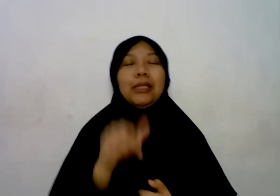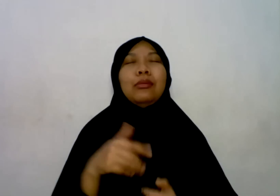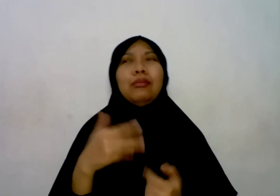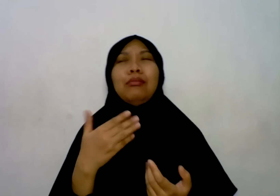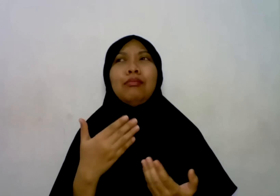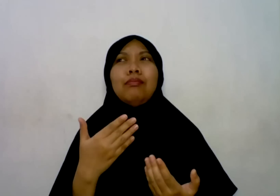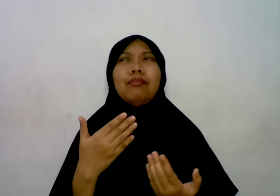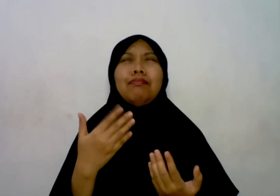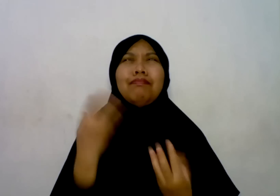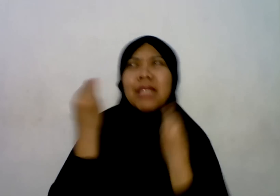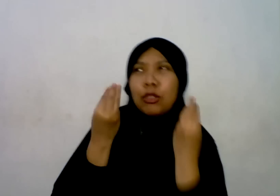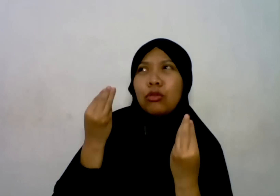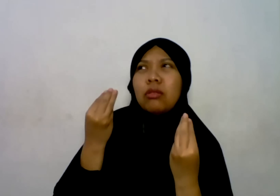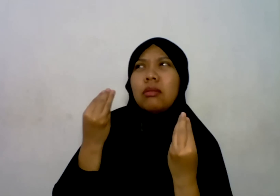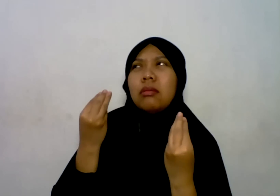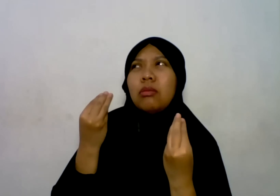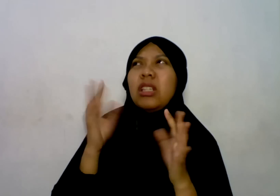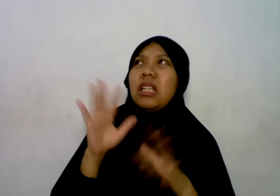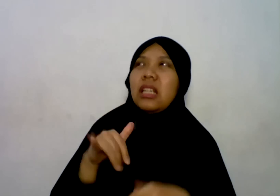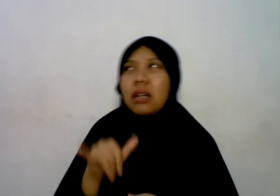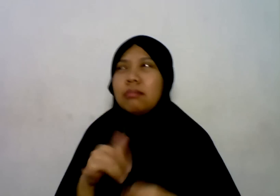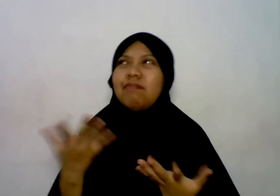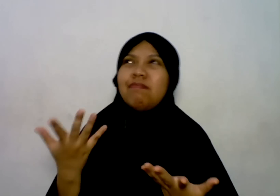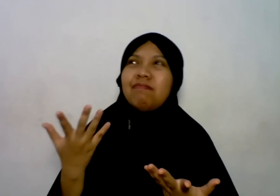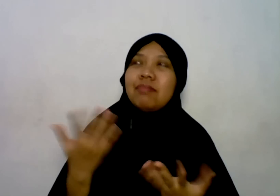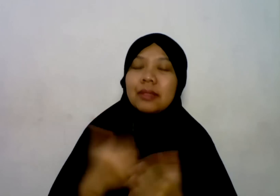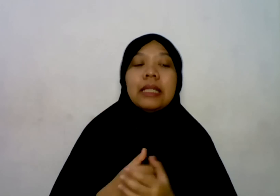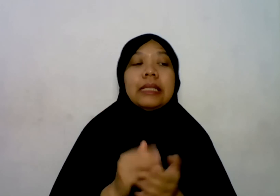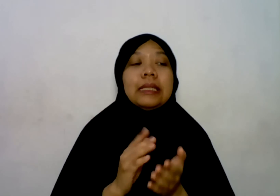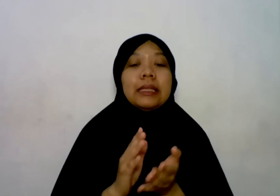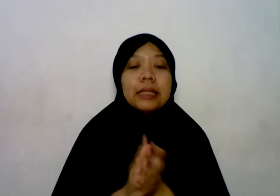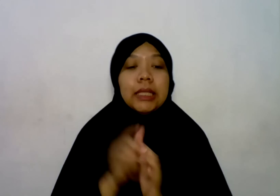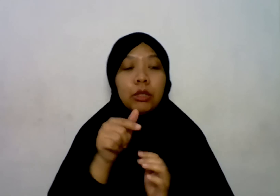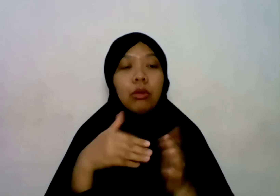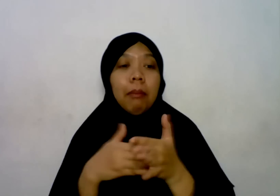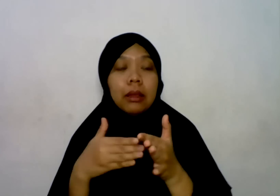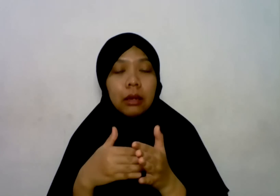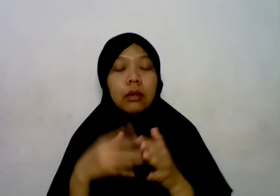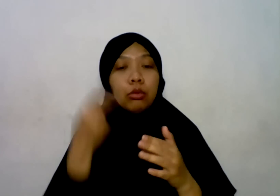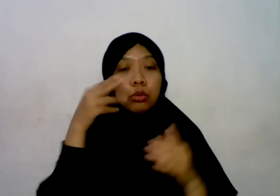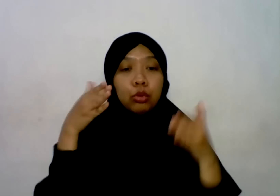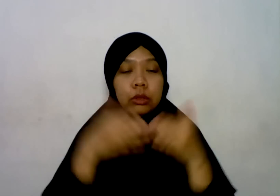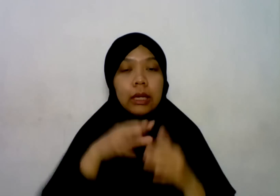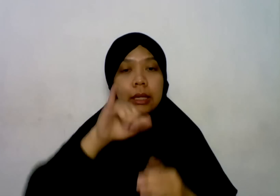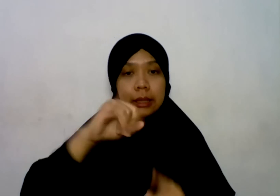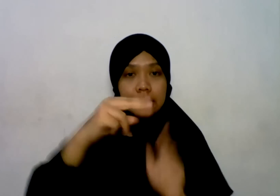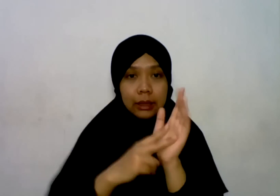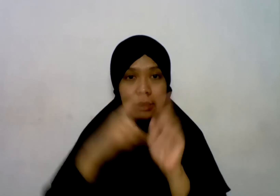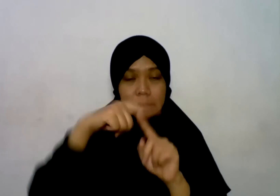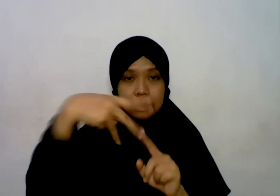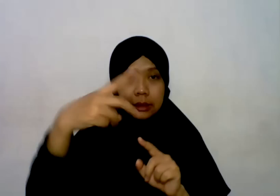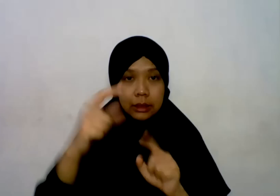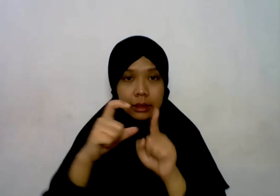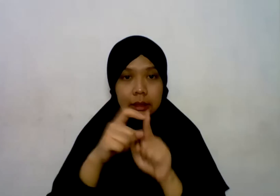me to answer in the context of the interdisciplinary program like this disability study program that